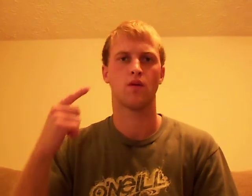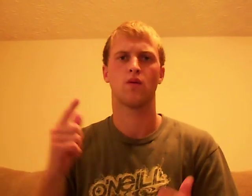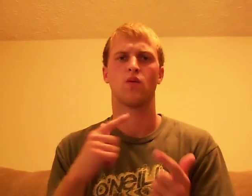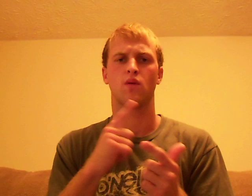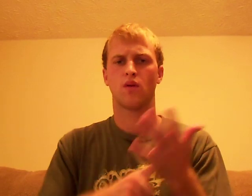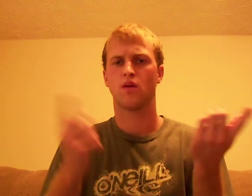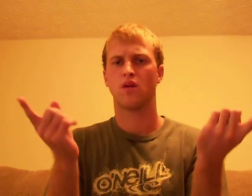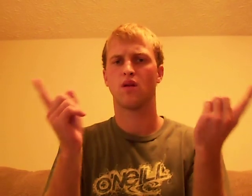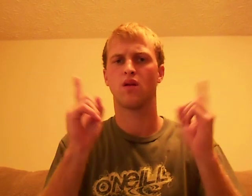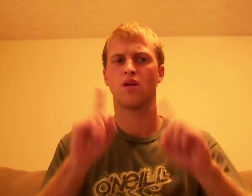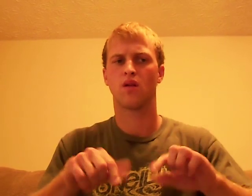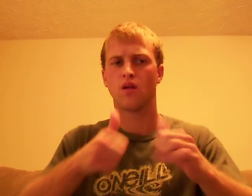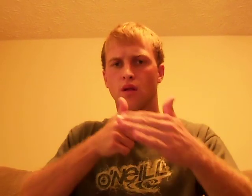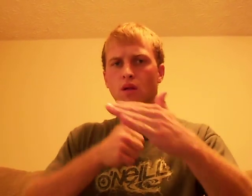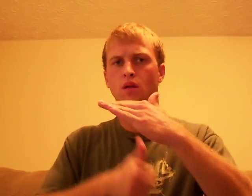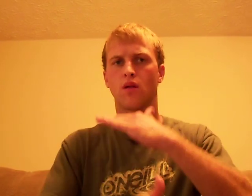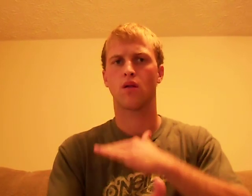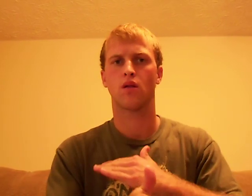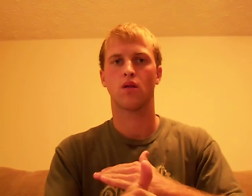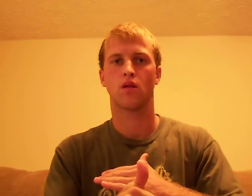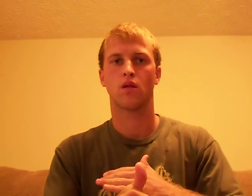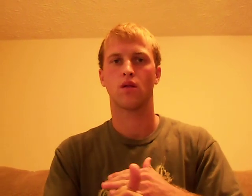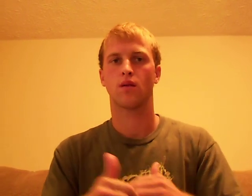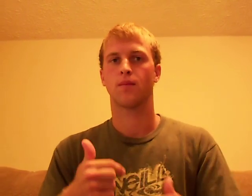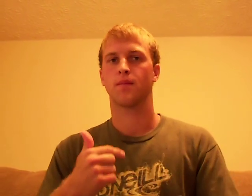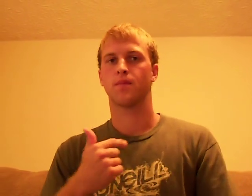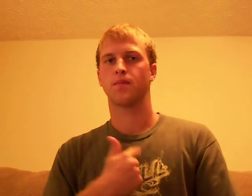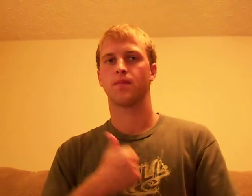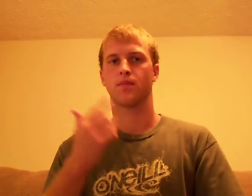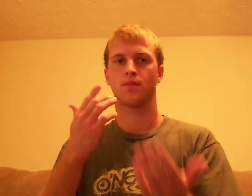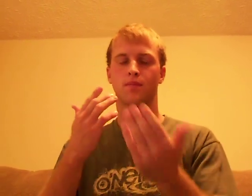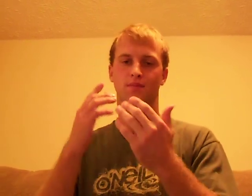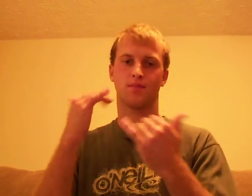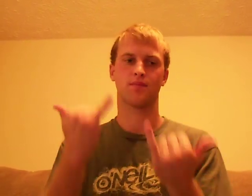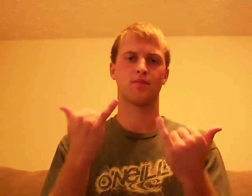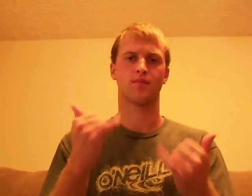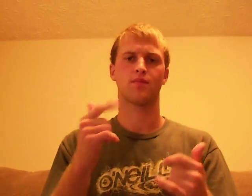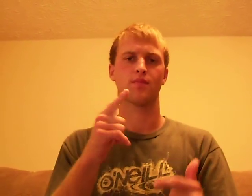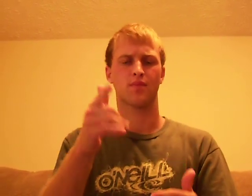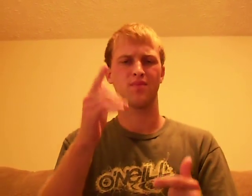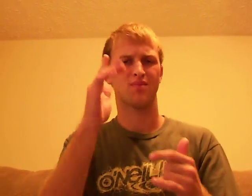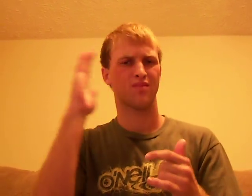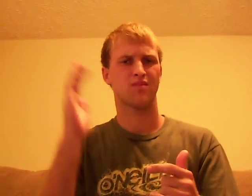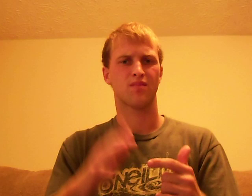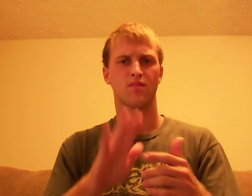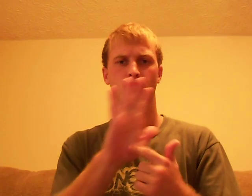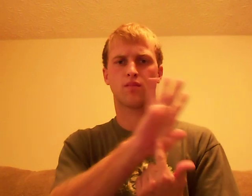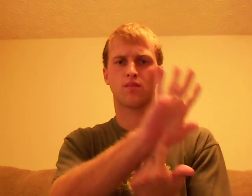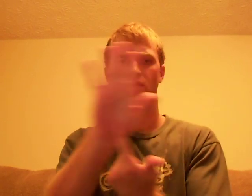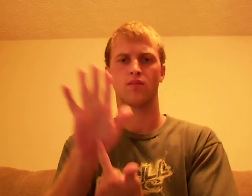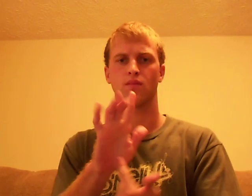What's really going on below? But now you never show that to